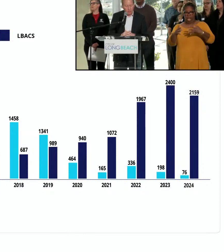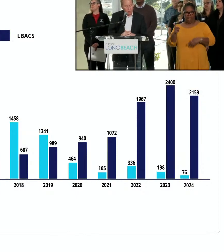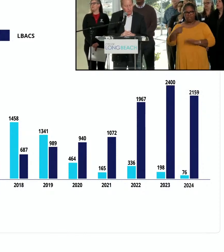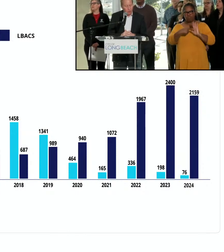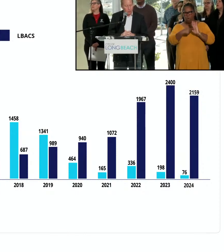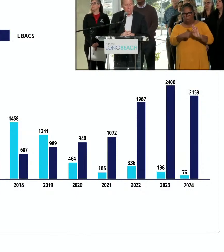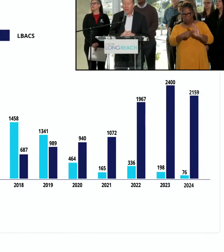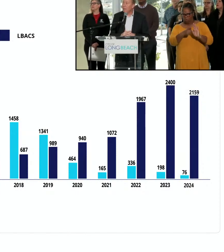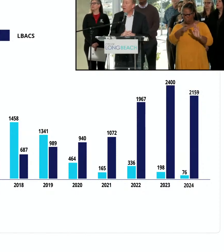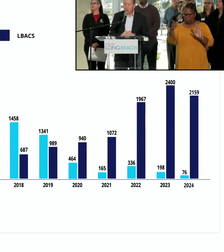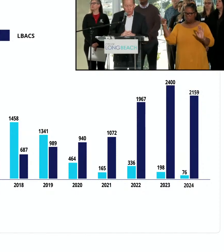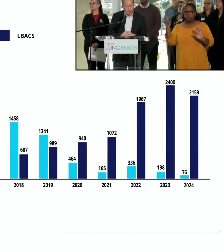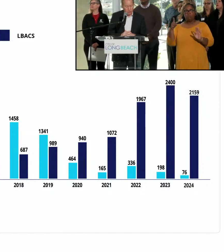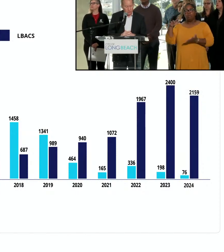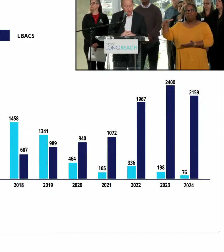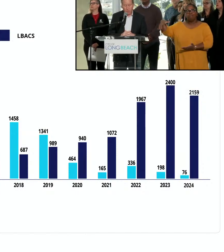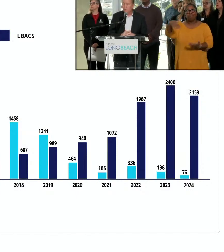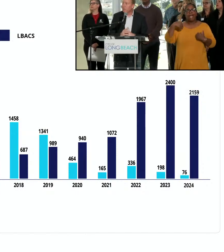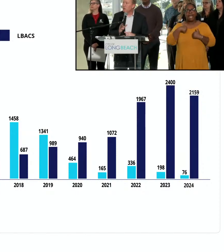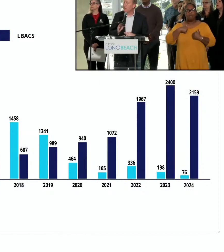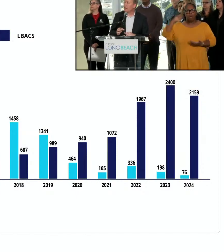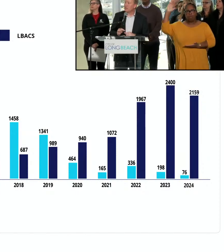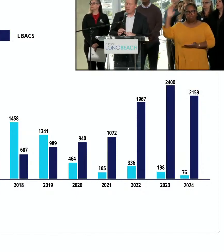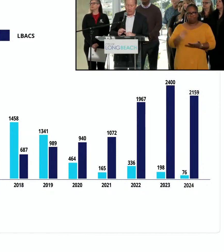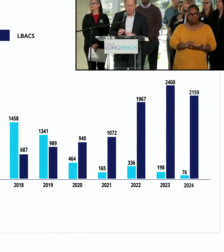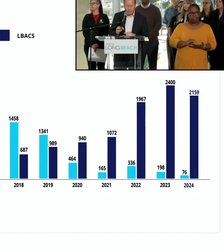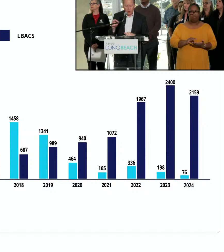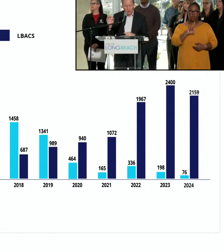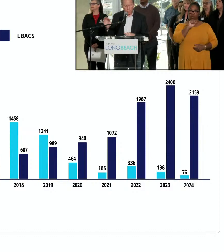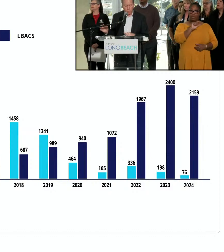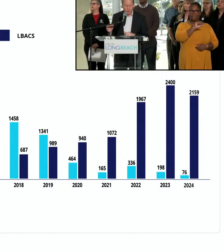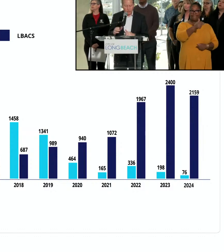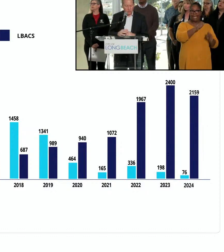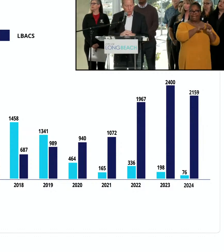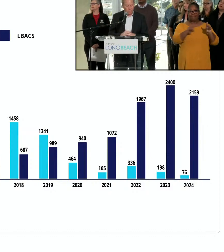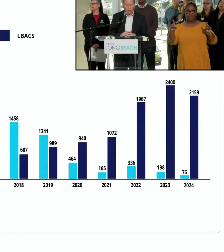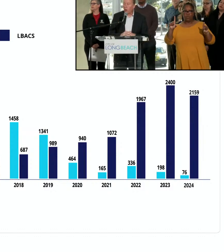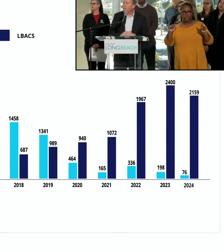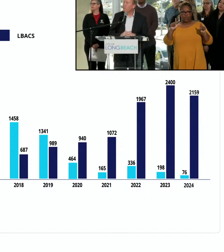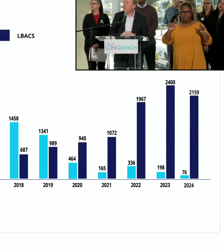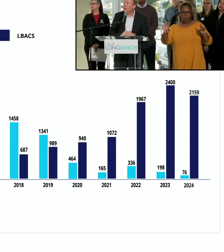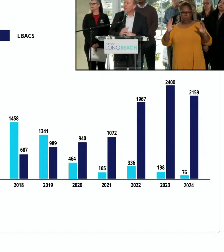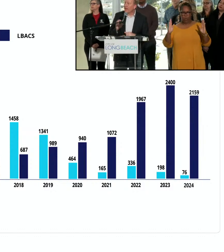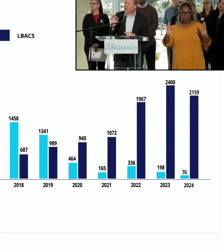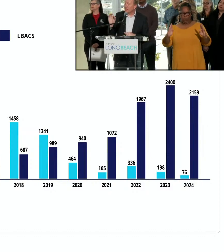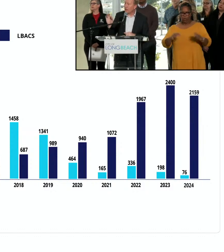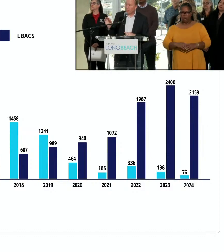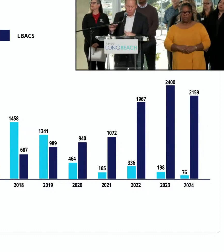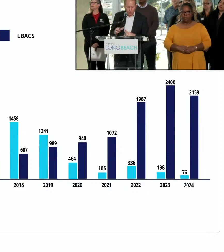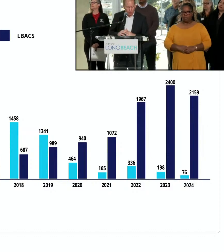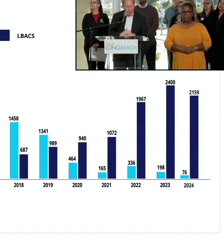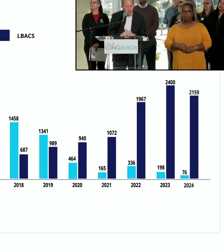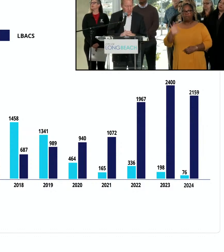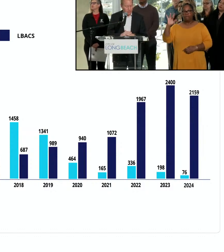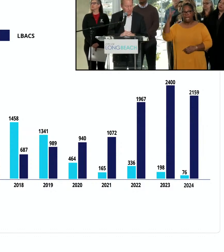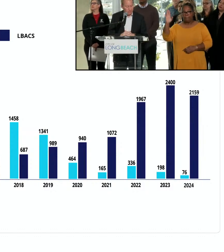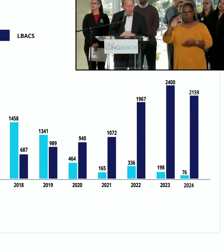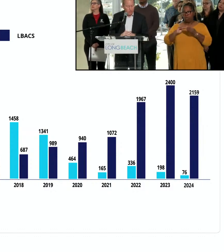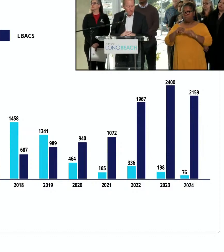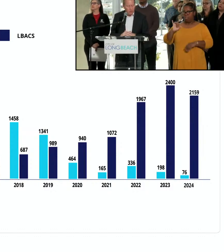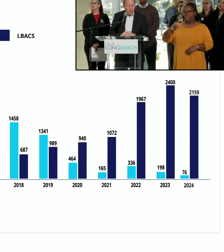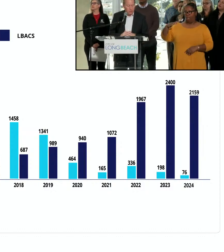of animals from Long Beach Animal Care Services from 2010 through 2024. That is the light blue number that you